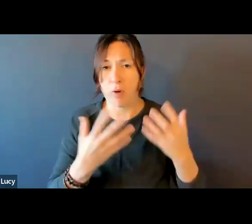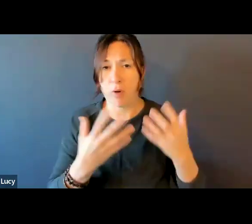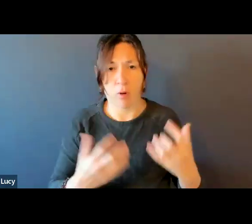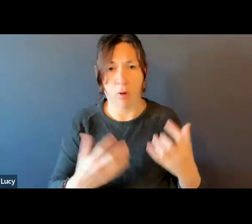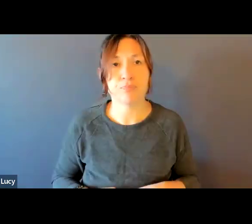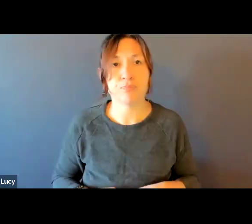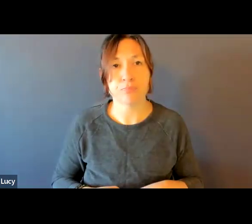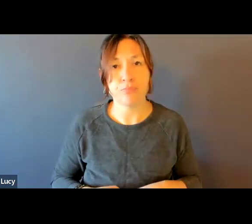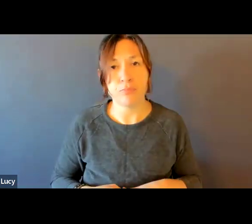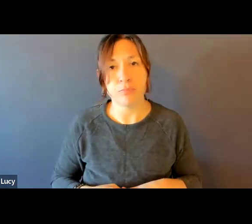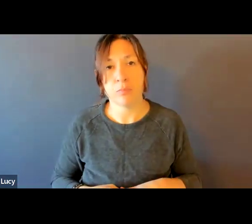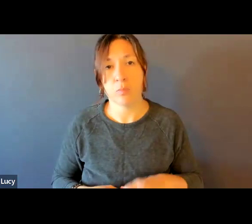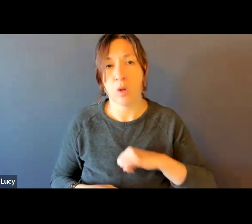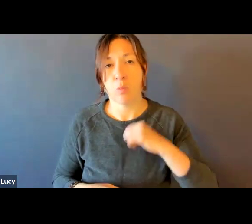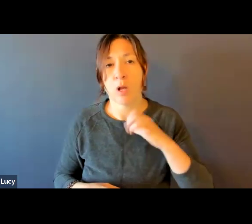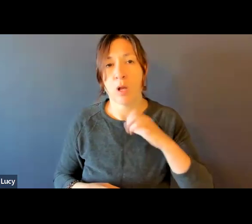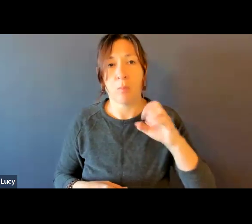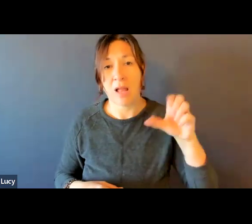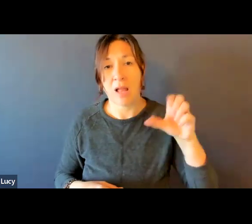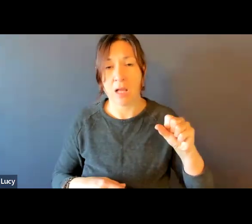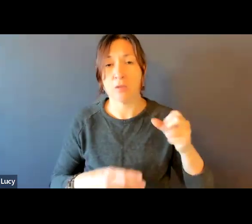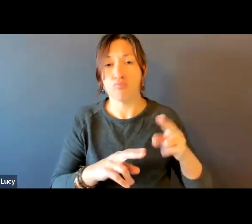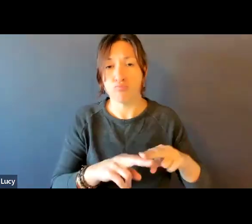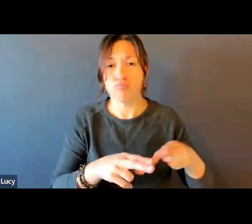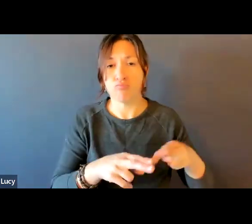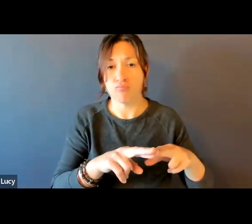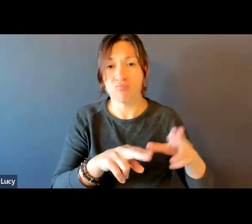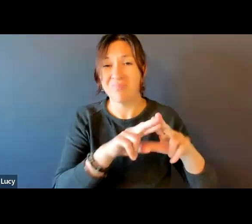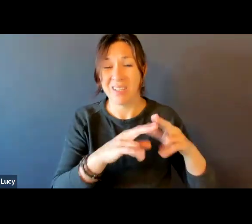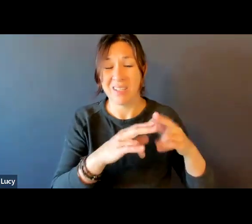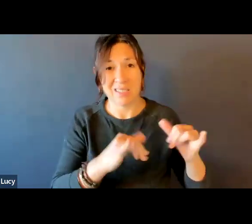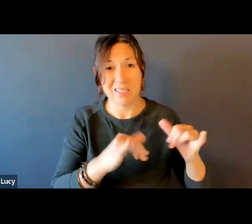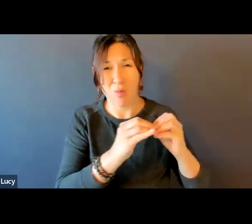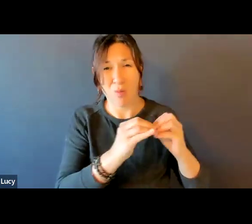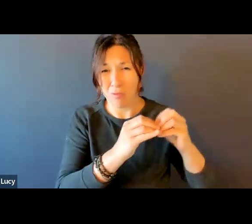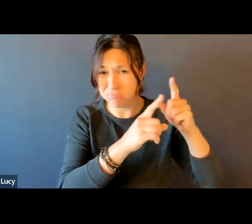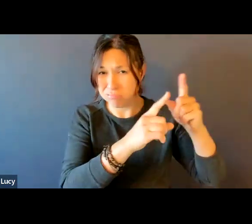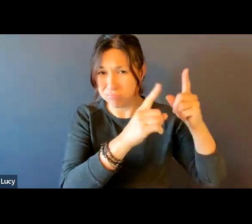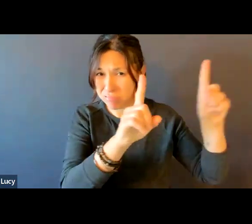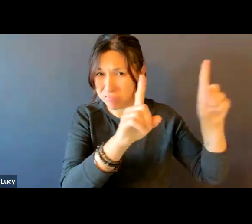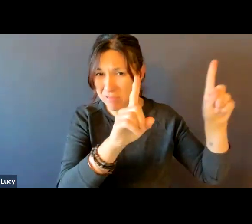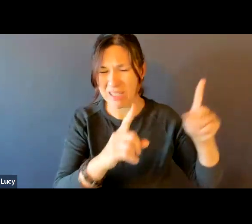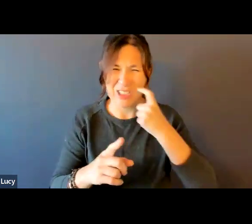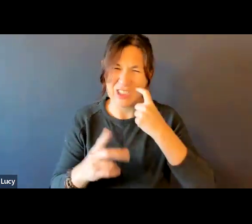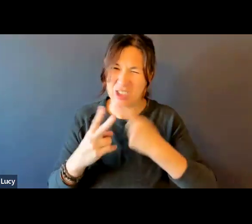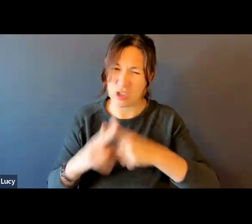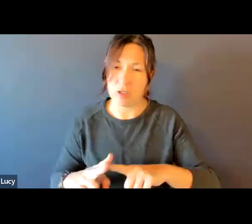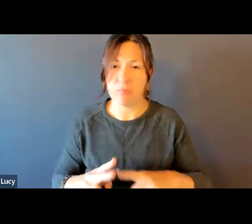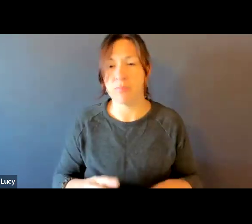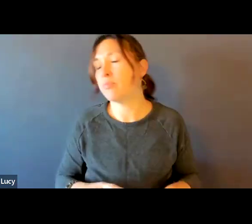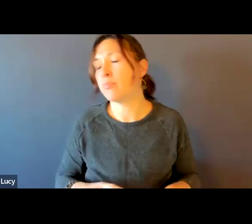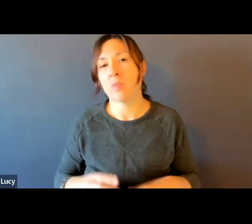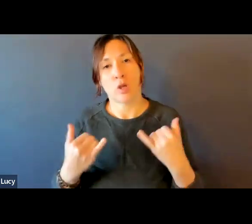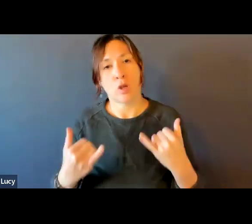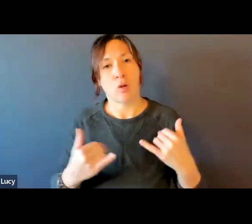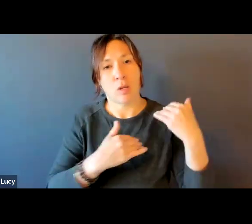We are proud that the Ellis is on the move, but we have a long way to go and are just getting started. Our current accountability is in